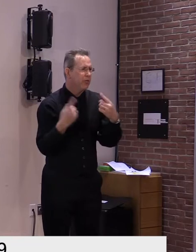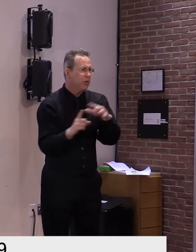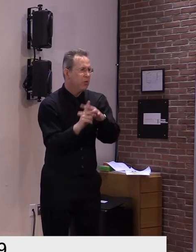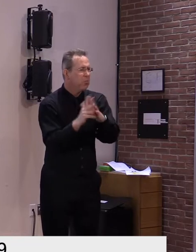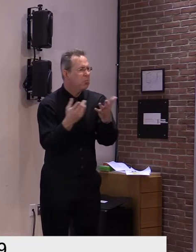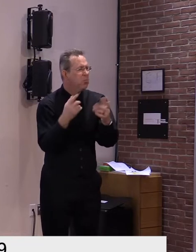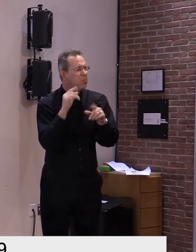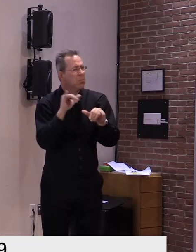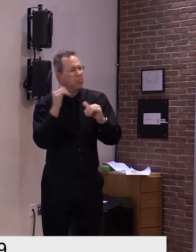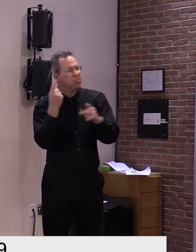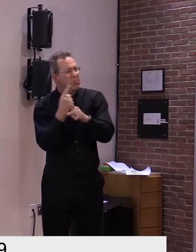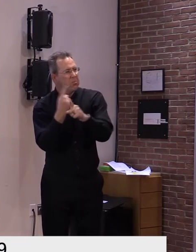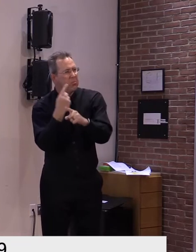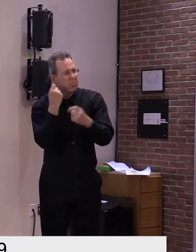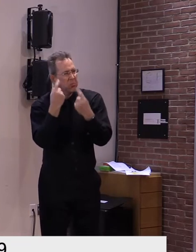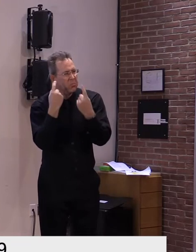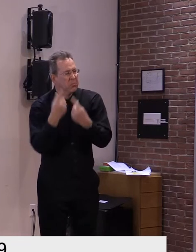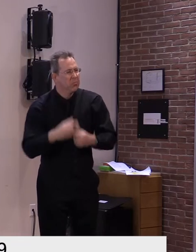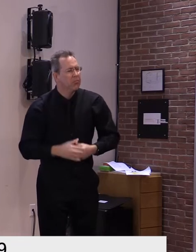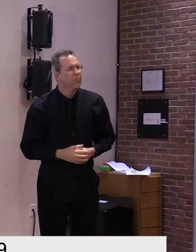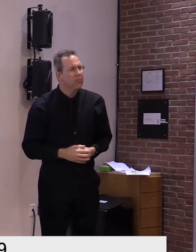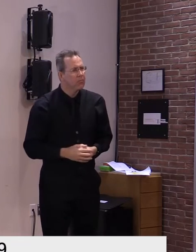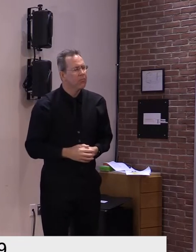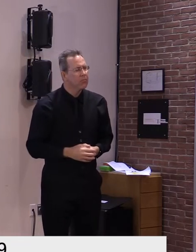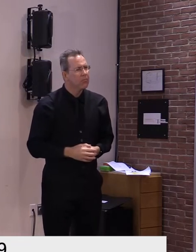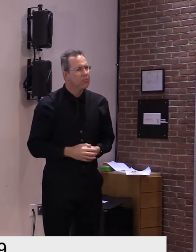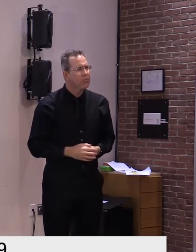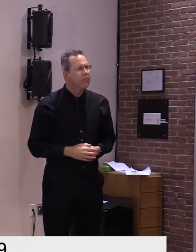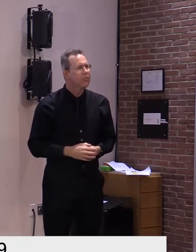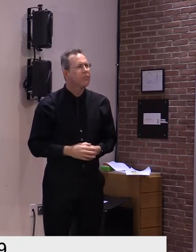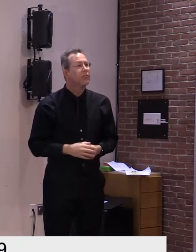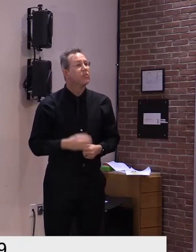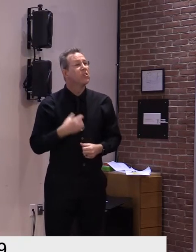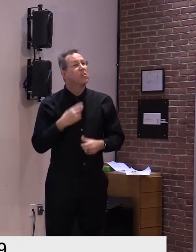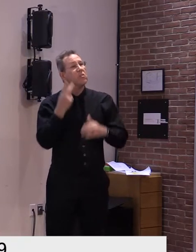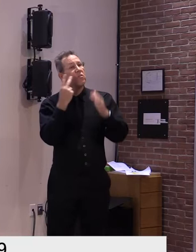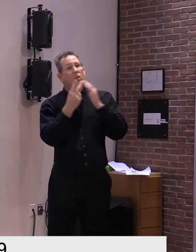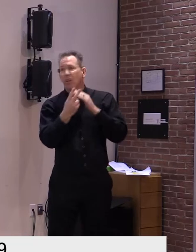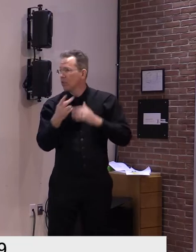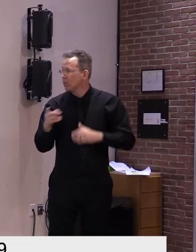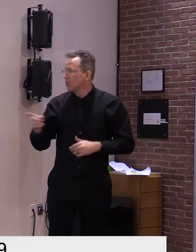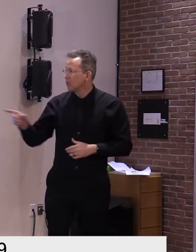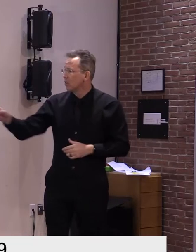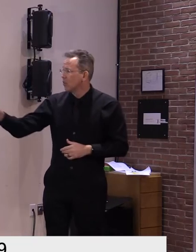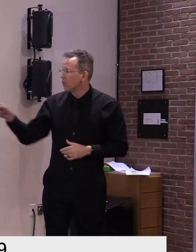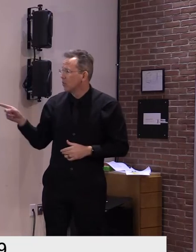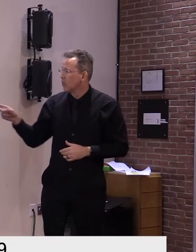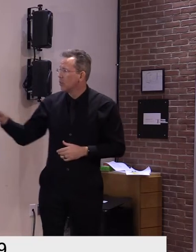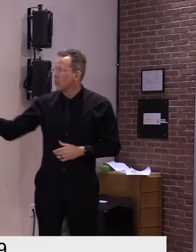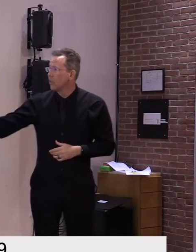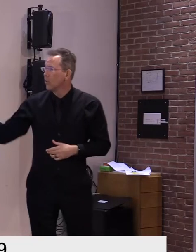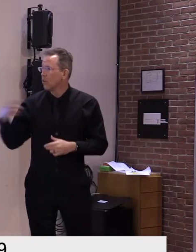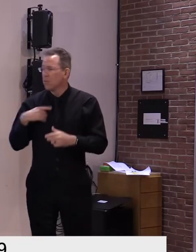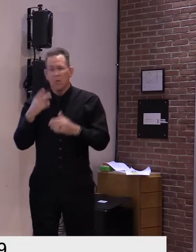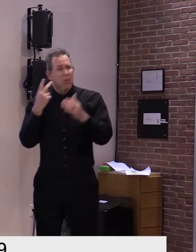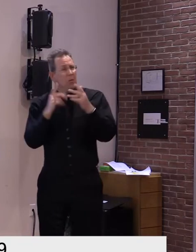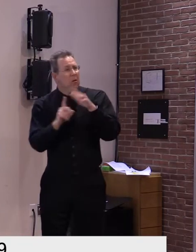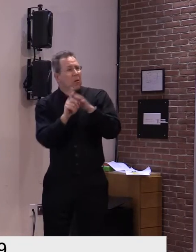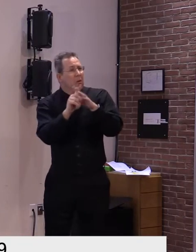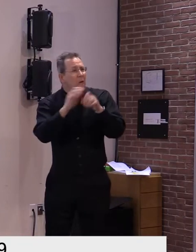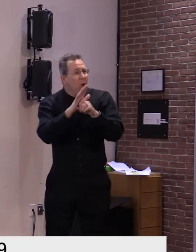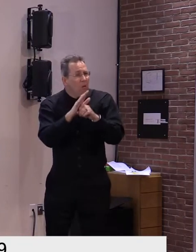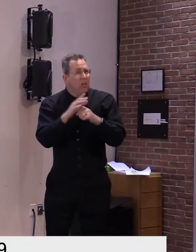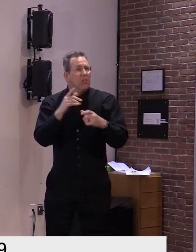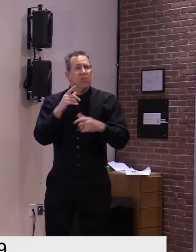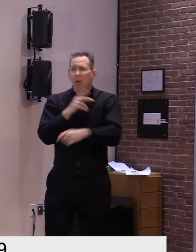semester. The Vermont case forecast continues to remain stable, with the short-term projection anticipating that cases will